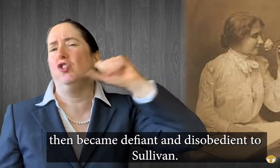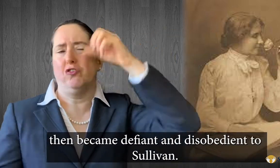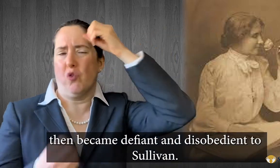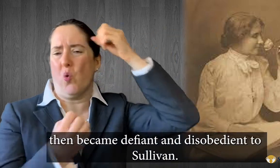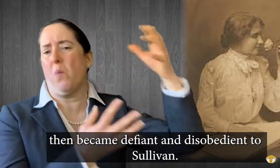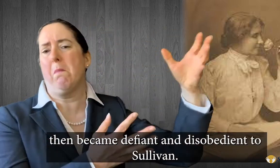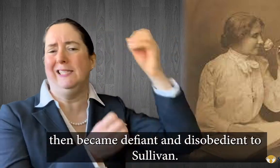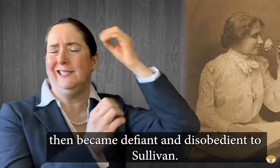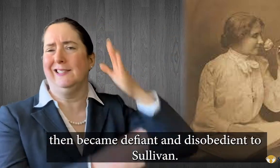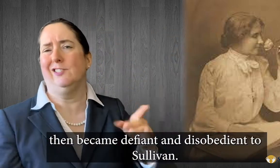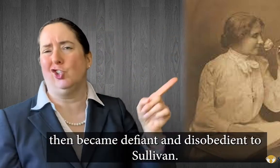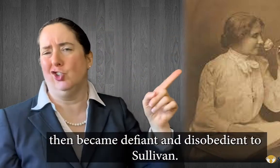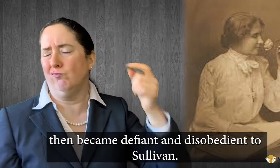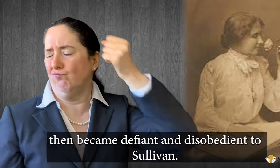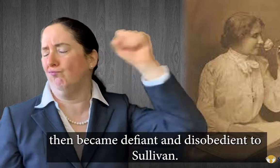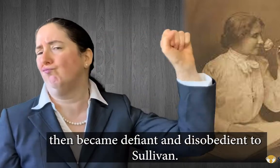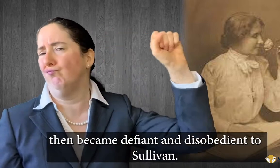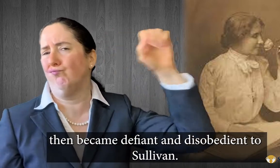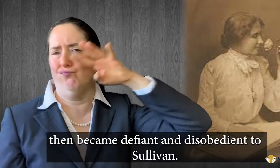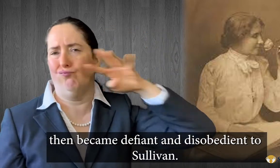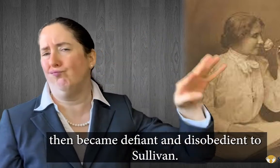Then became defiant and disobedient to Sullivan.